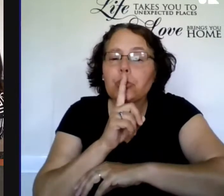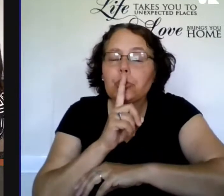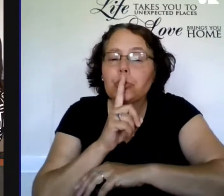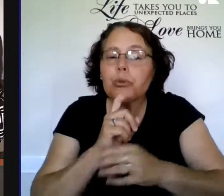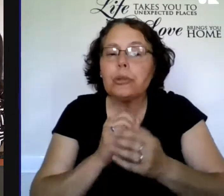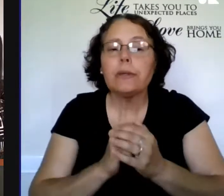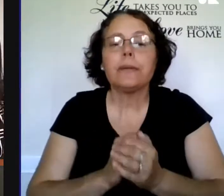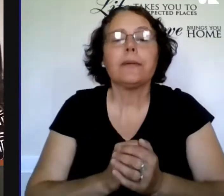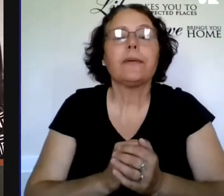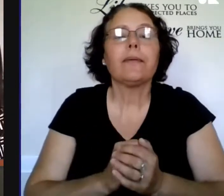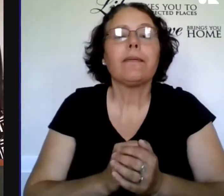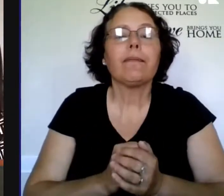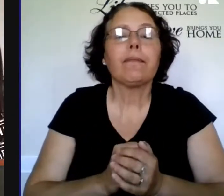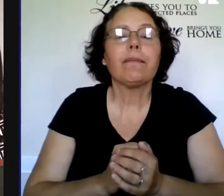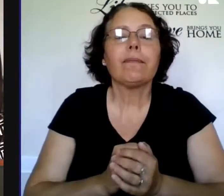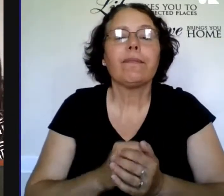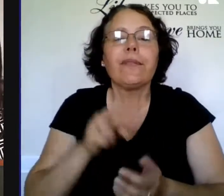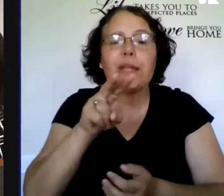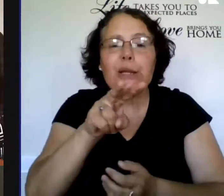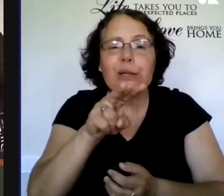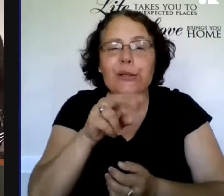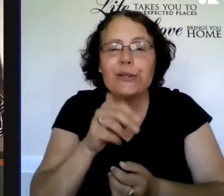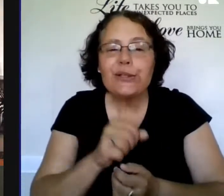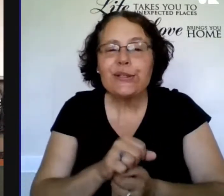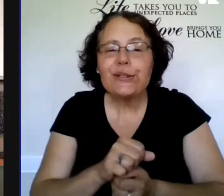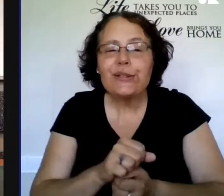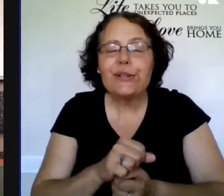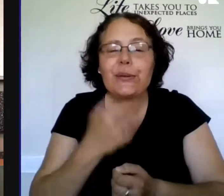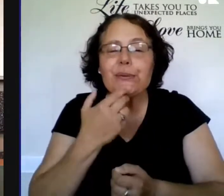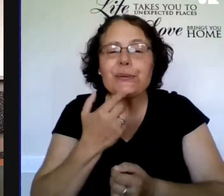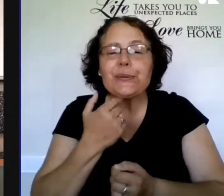Shh. Look at those babies.